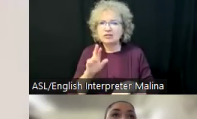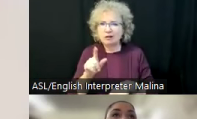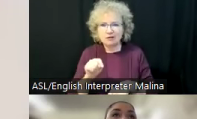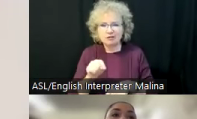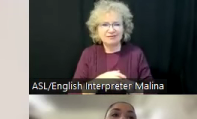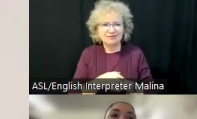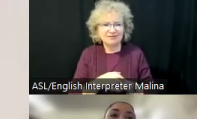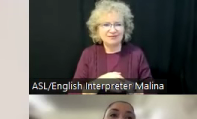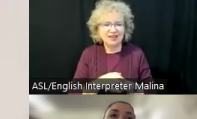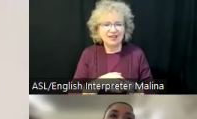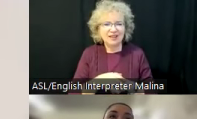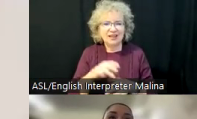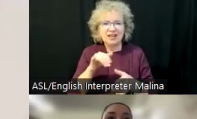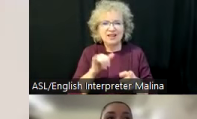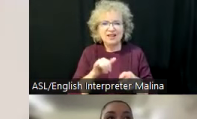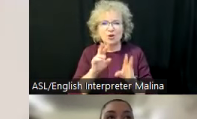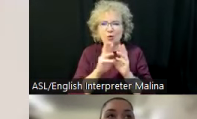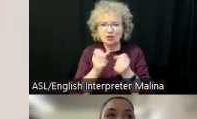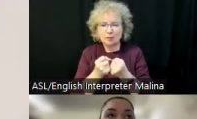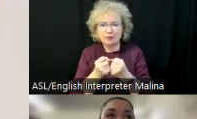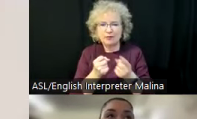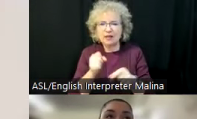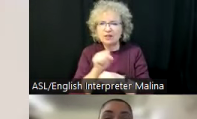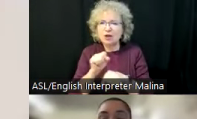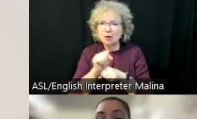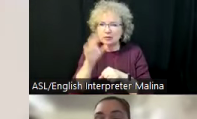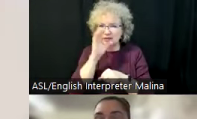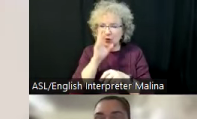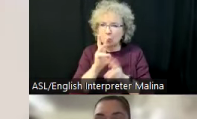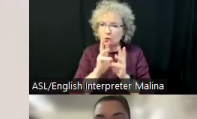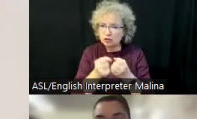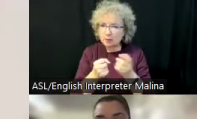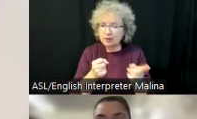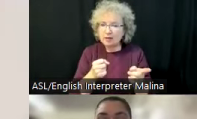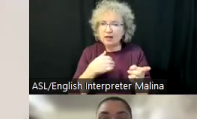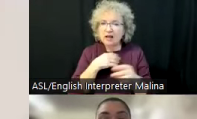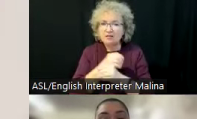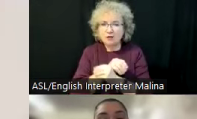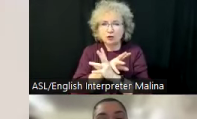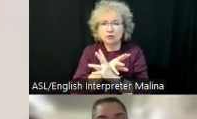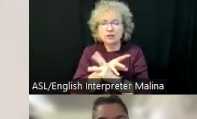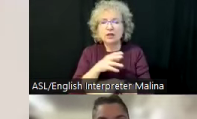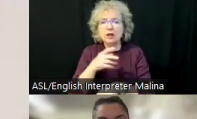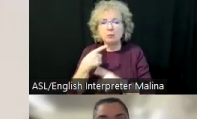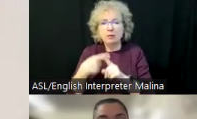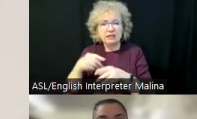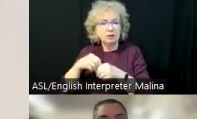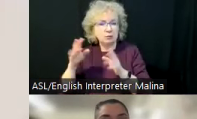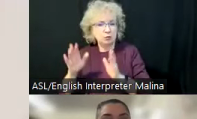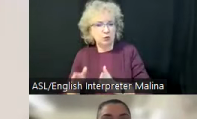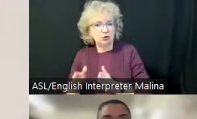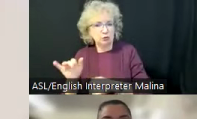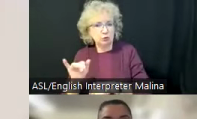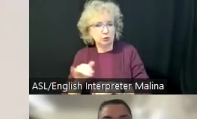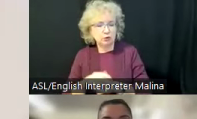And then this is our workshop. So our job seeker workshops, we do have them virtually as well as in person Wednesday.